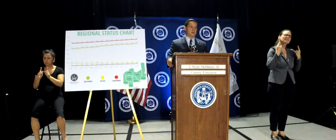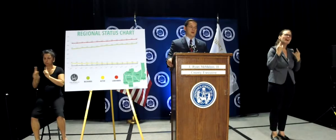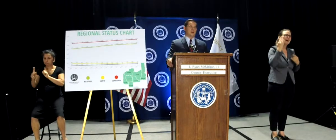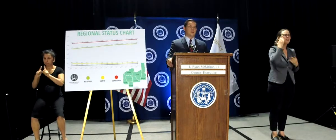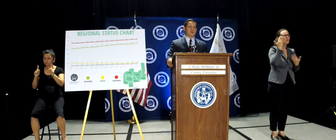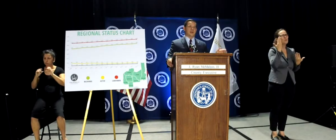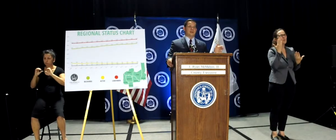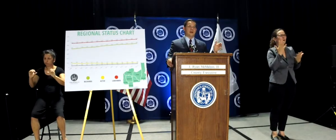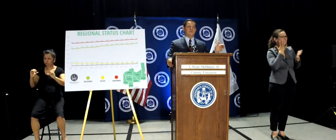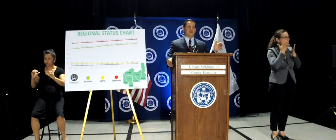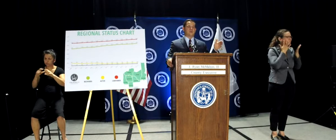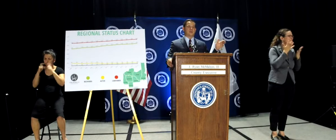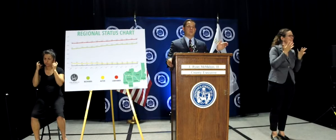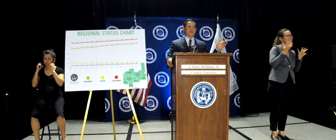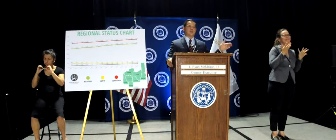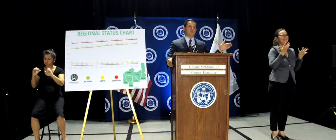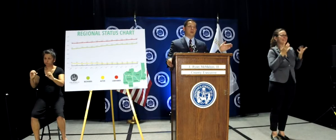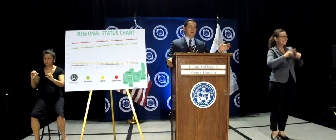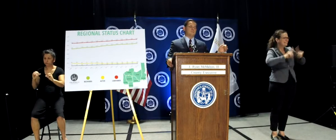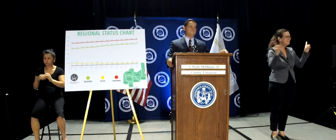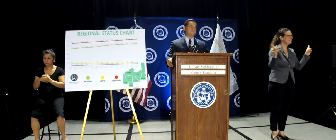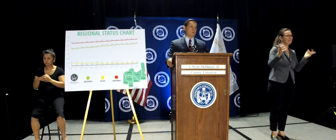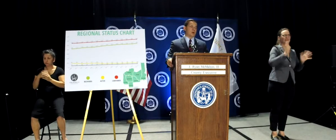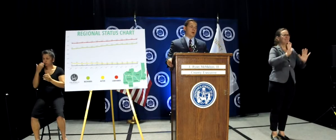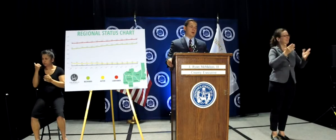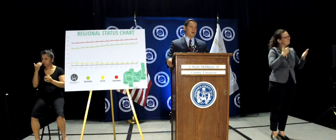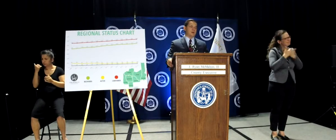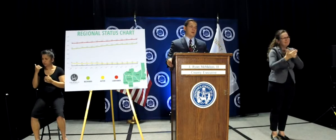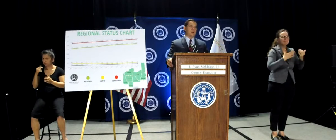virus and understand that that virus can be incubating